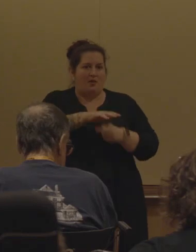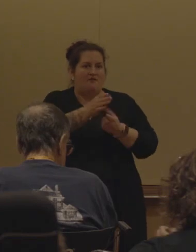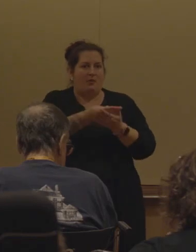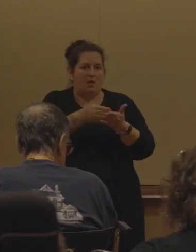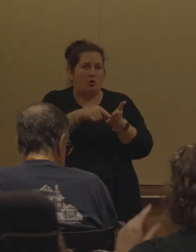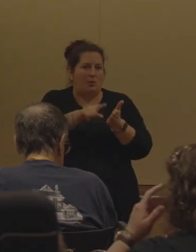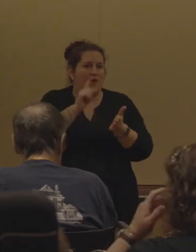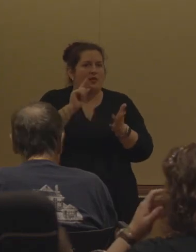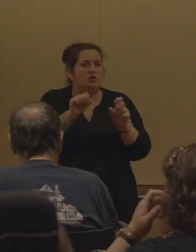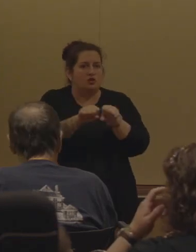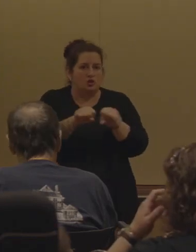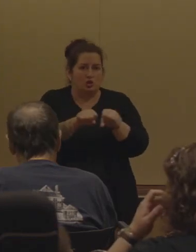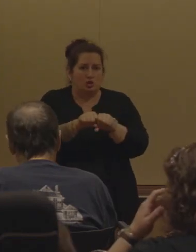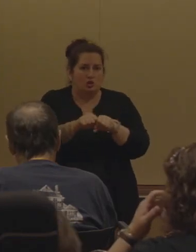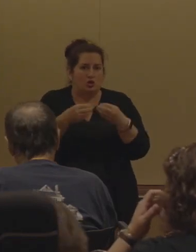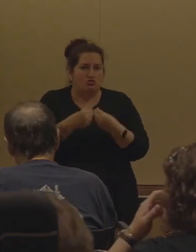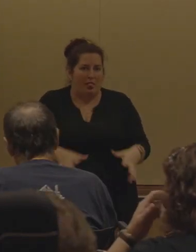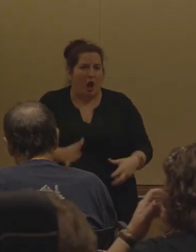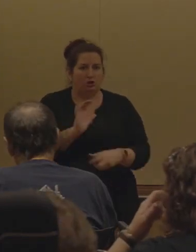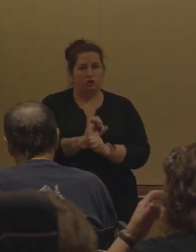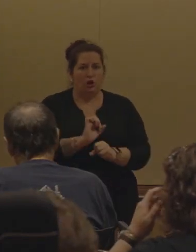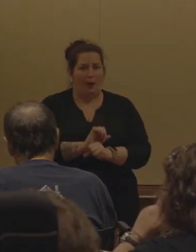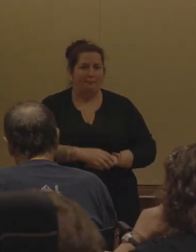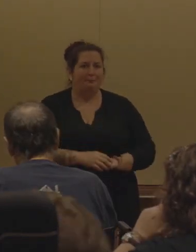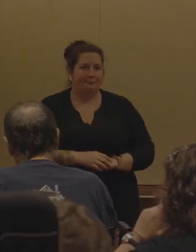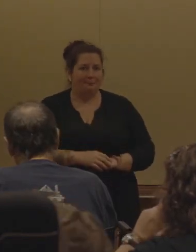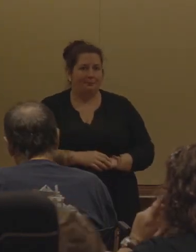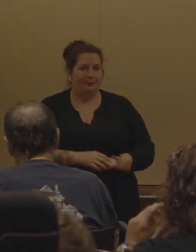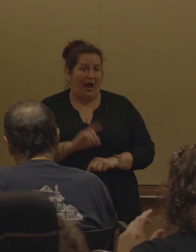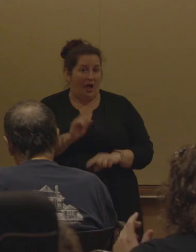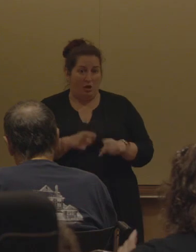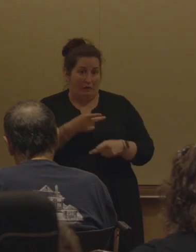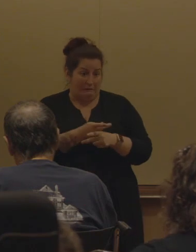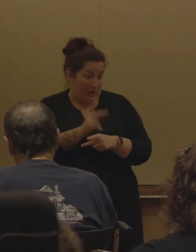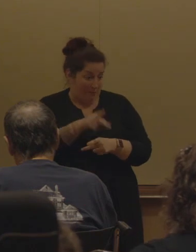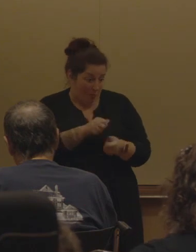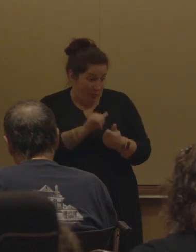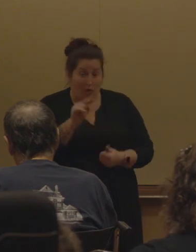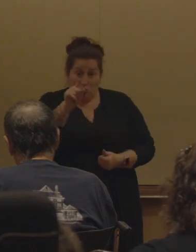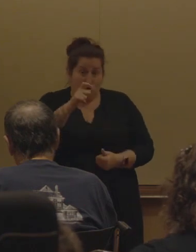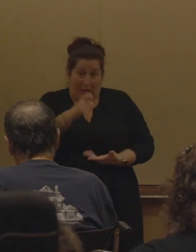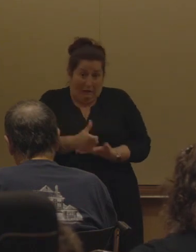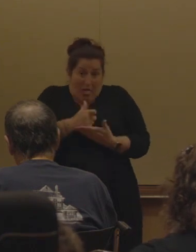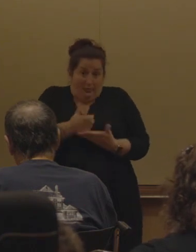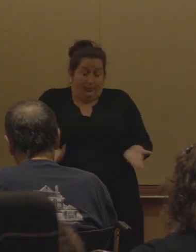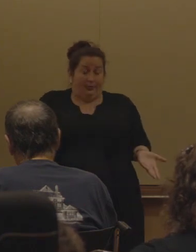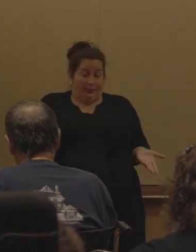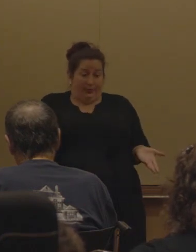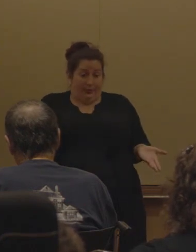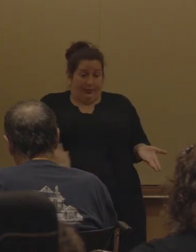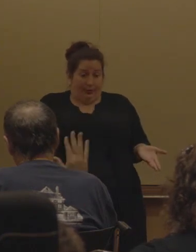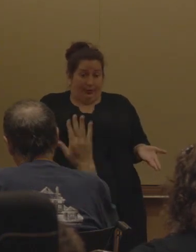for the shoes, and I said, she lost the job. I mean, I couldn't keep up with it. You didn't help it.